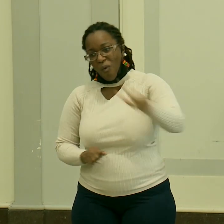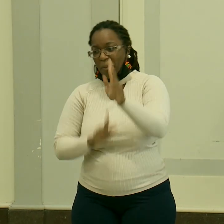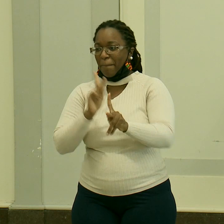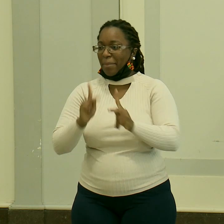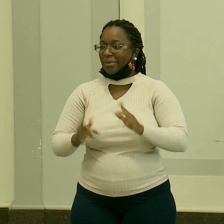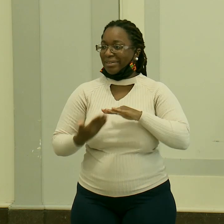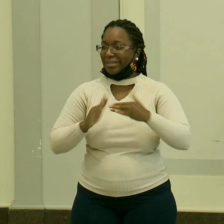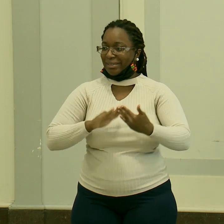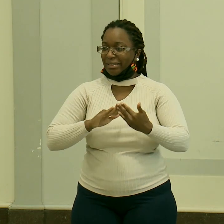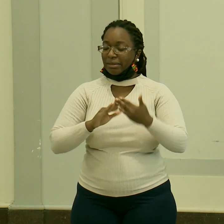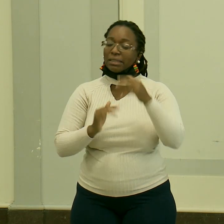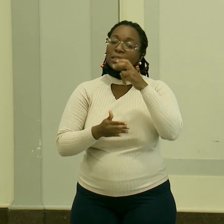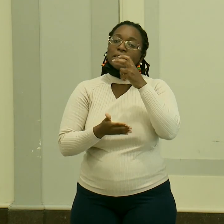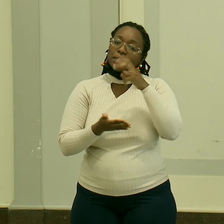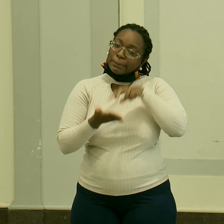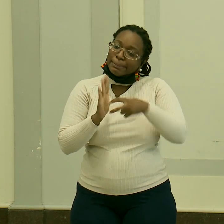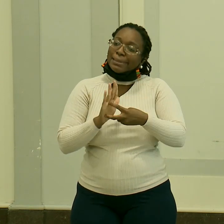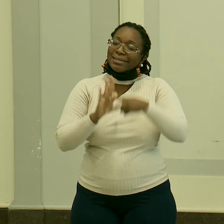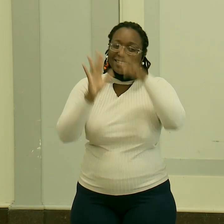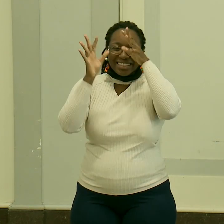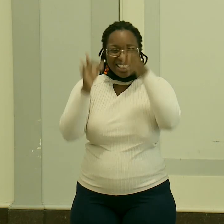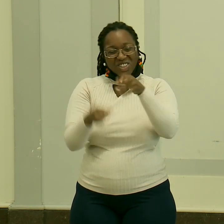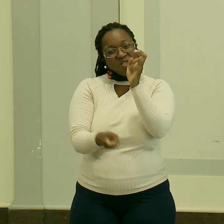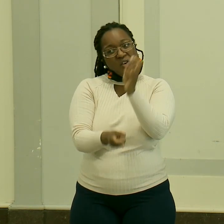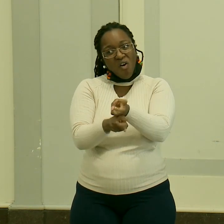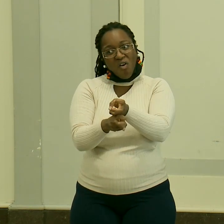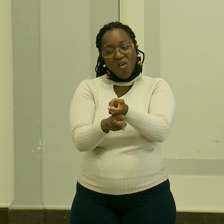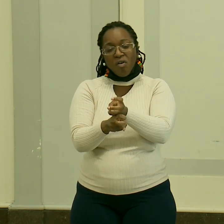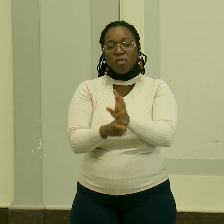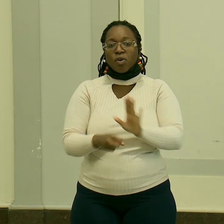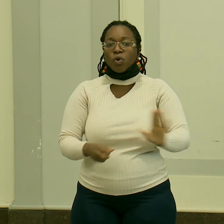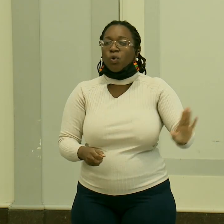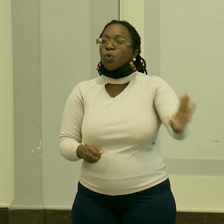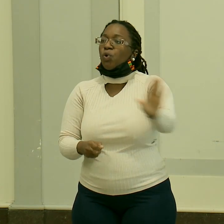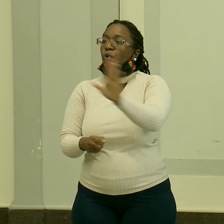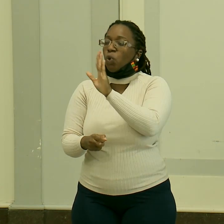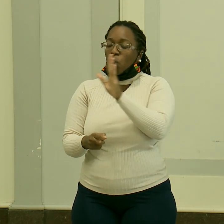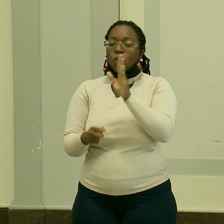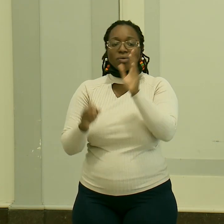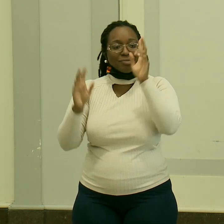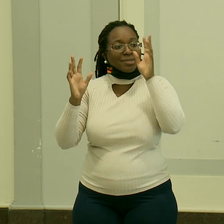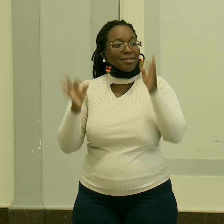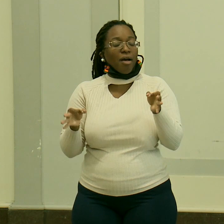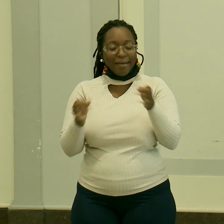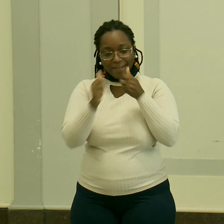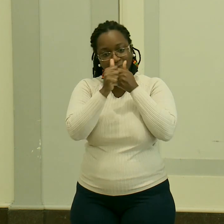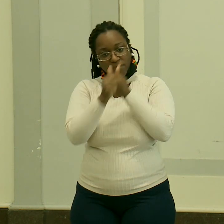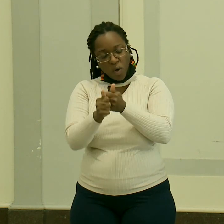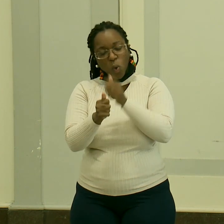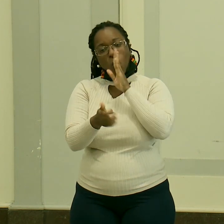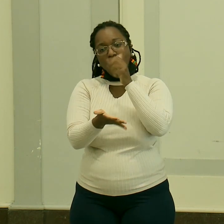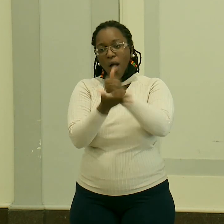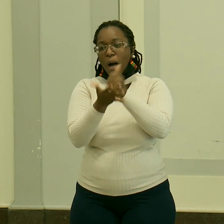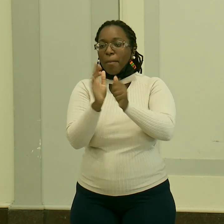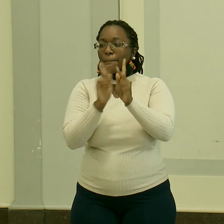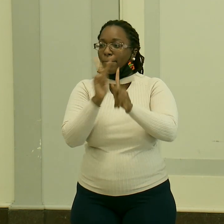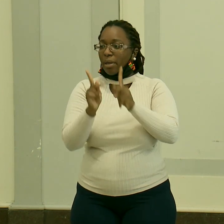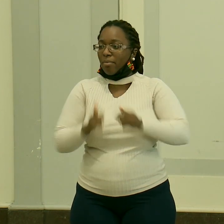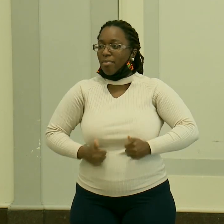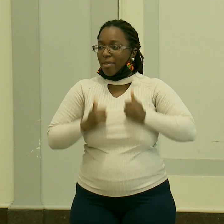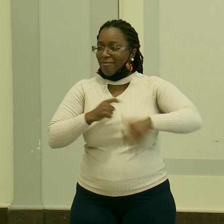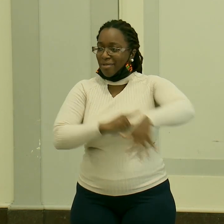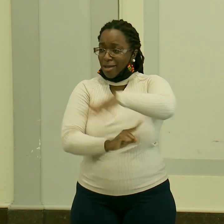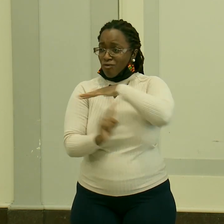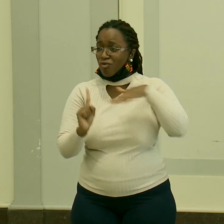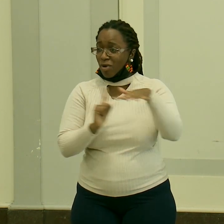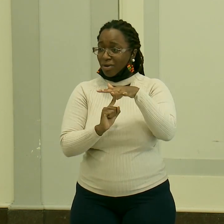some very hard decisions, and your sacrifices have contributed to the public health of all Baltimore City residents. You are truly heroes,